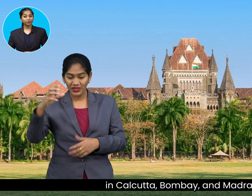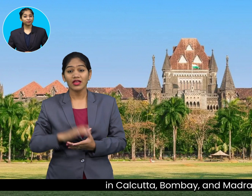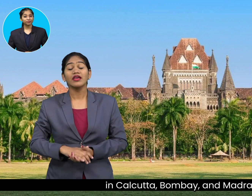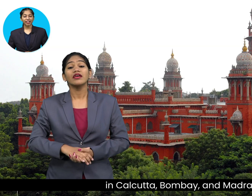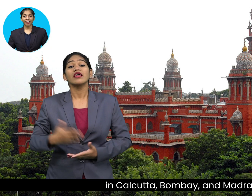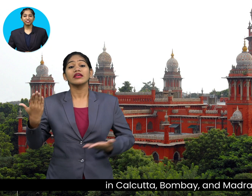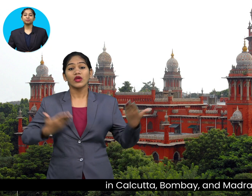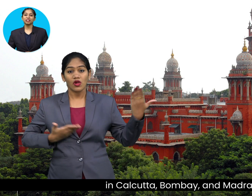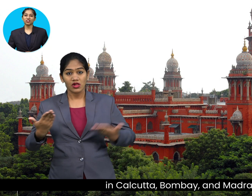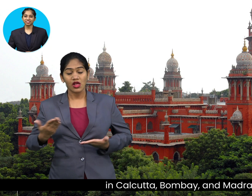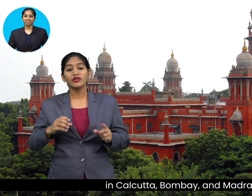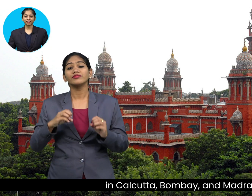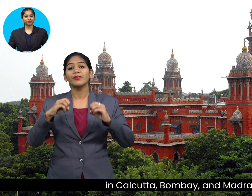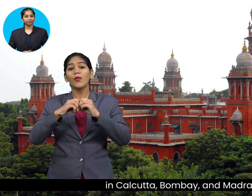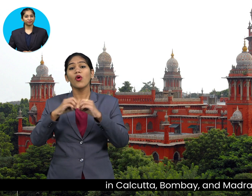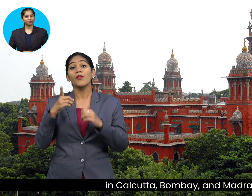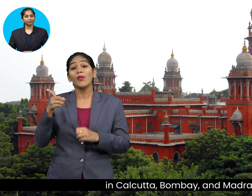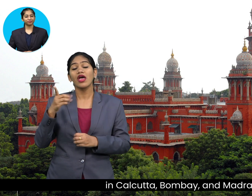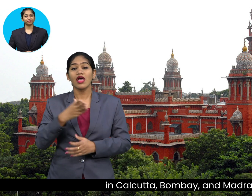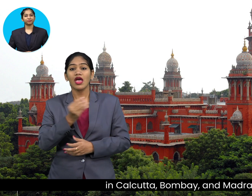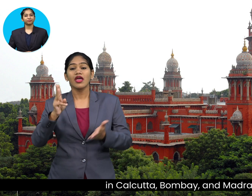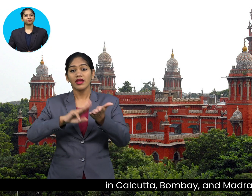Bombay and Madras.